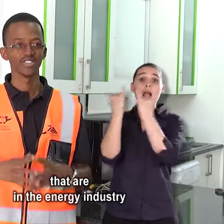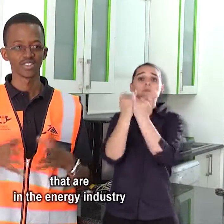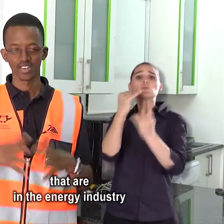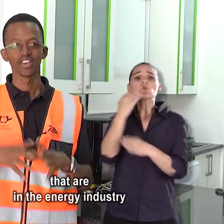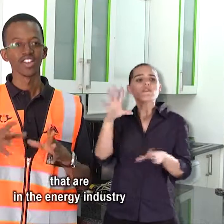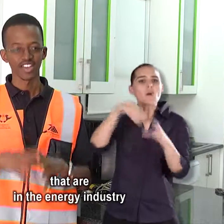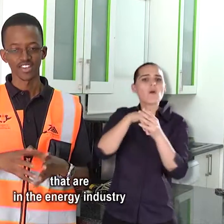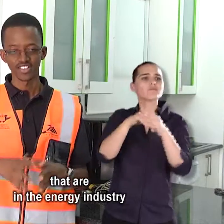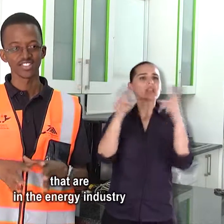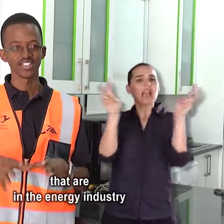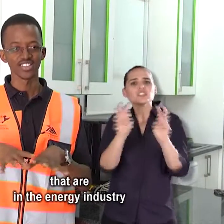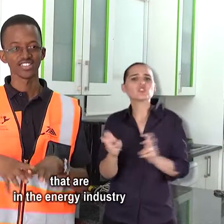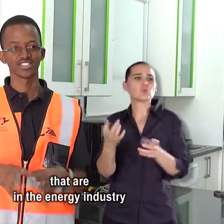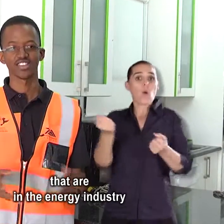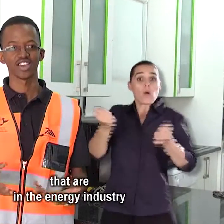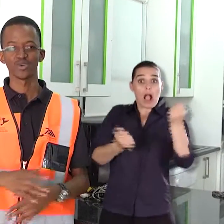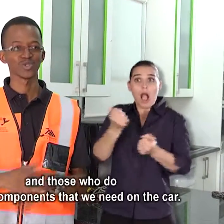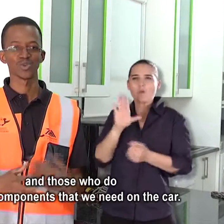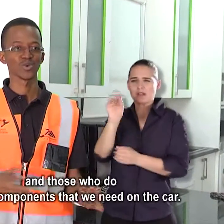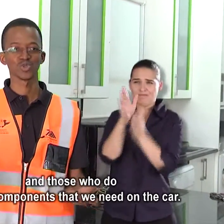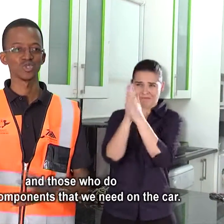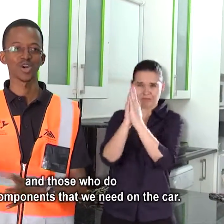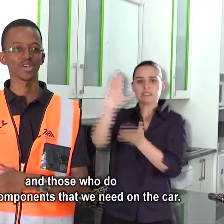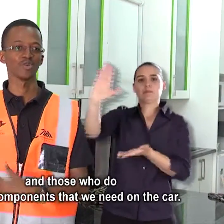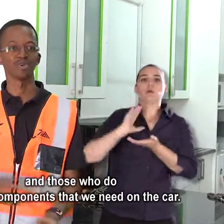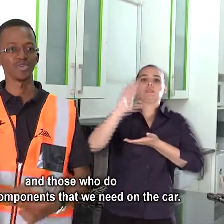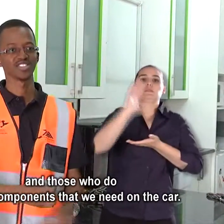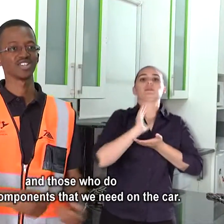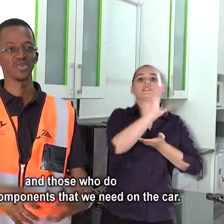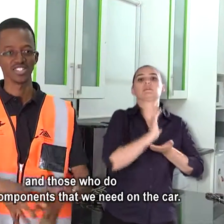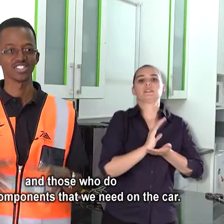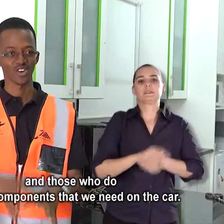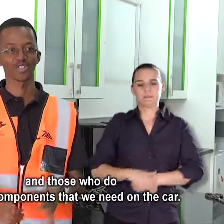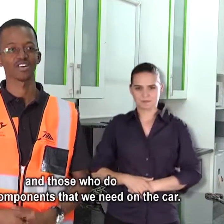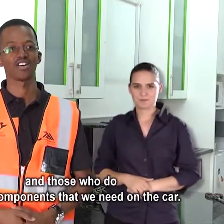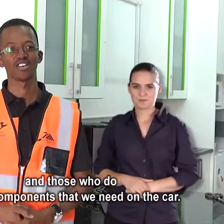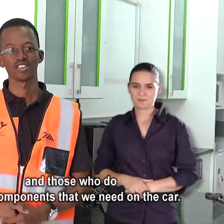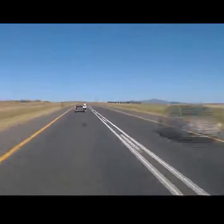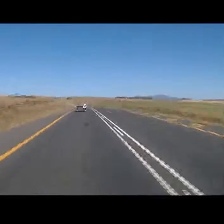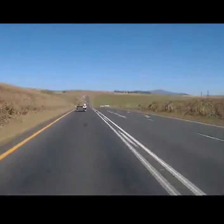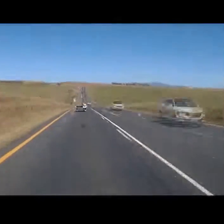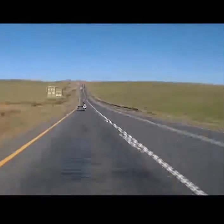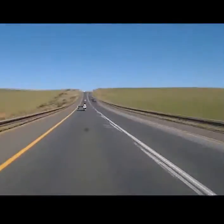are in the energy industry and also those who do other components that we need on the car.